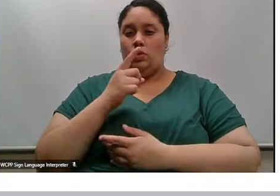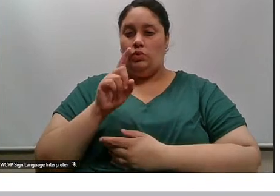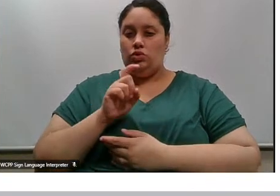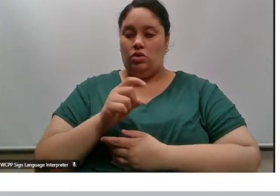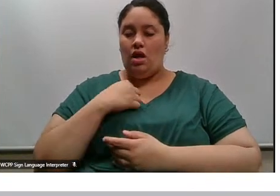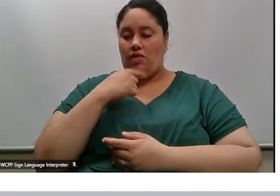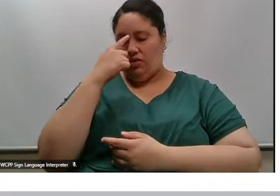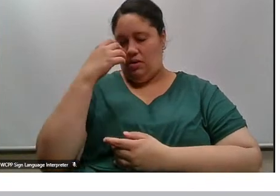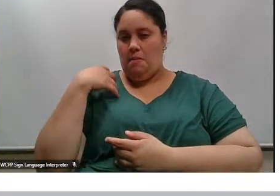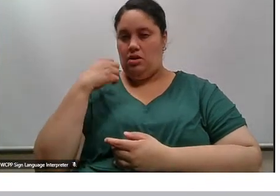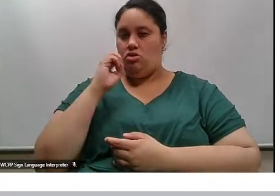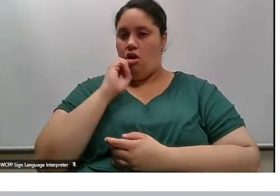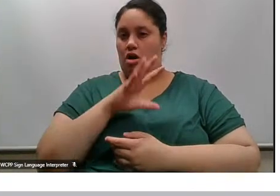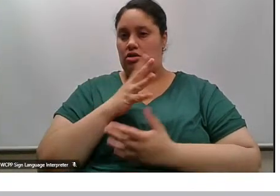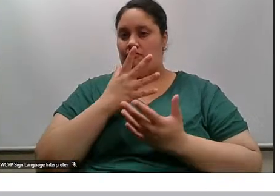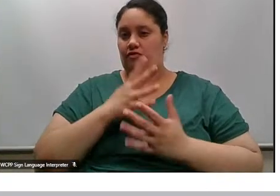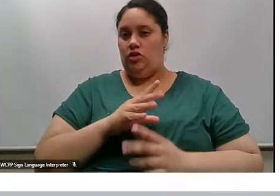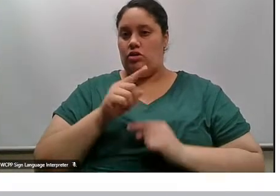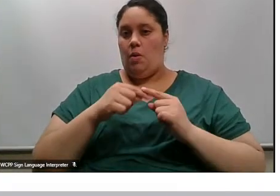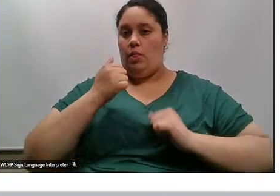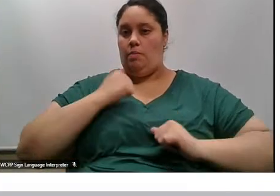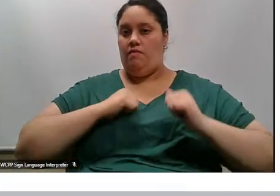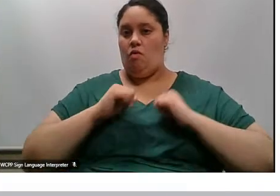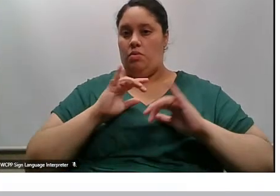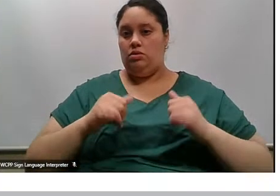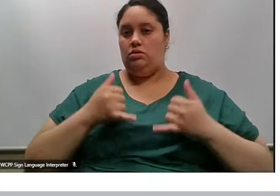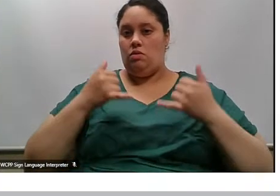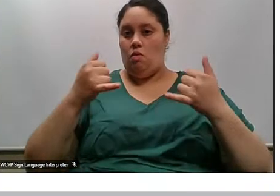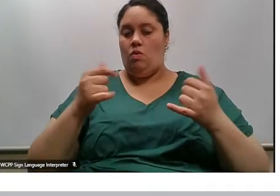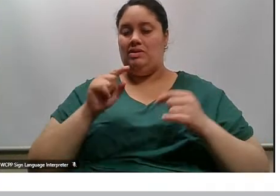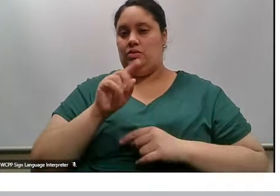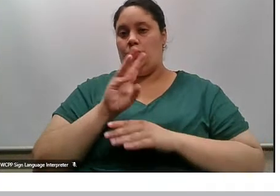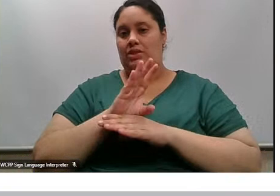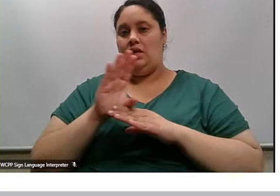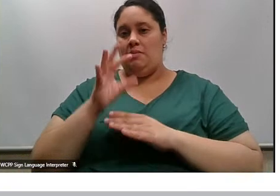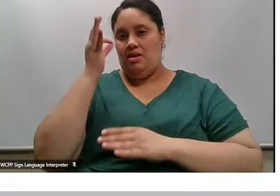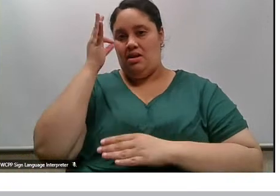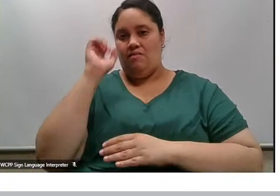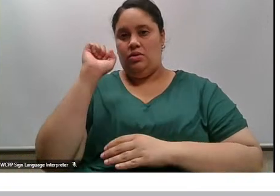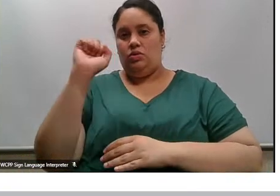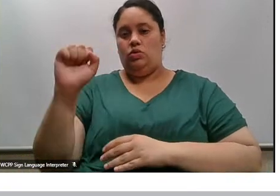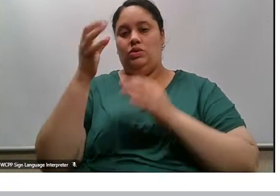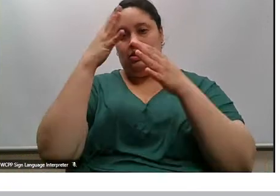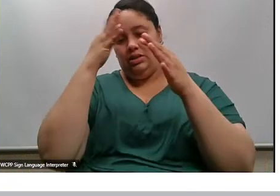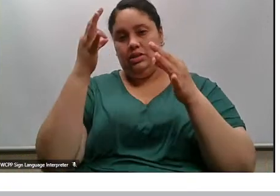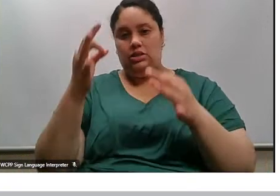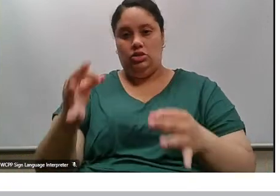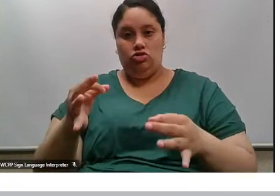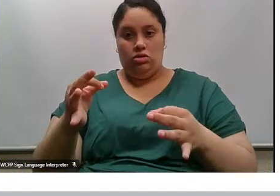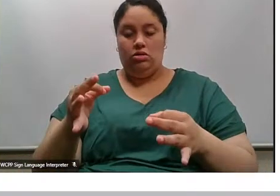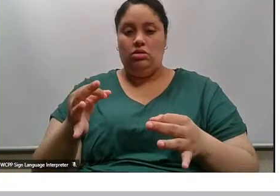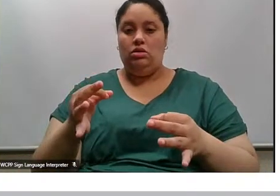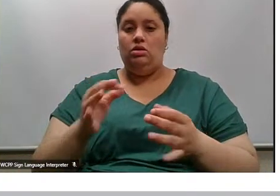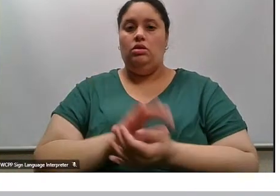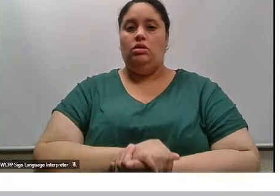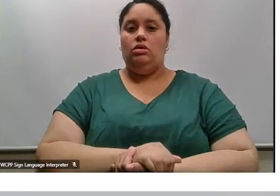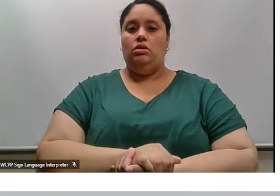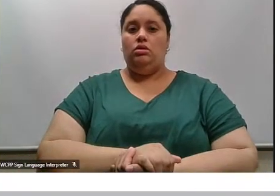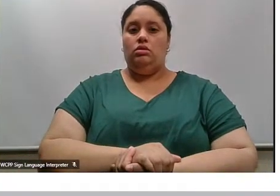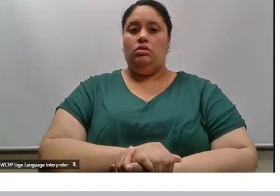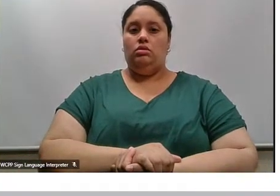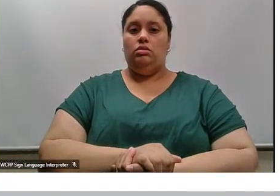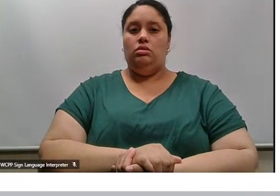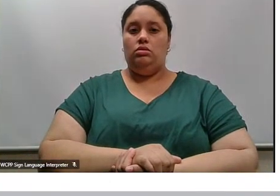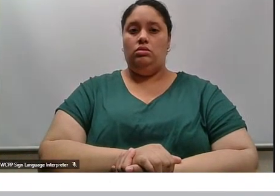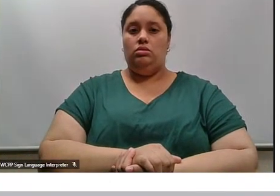think Minister answered that in terms of the performance awards, that it was a Western Cape government decision. The irregular expenditure, no,